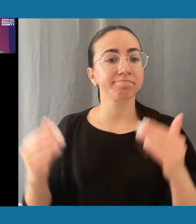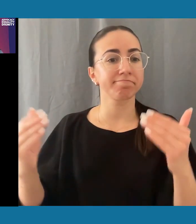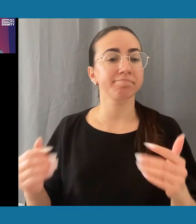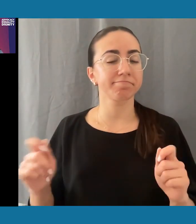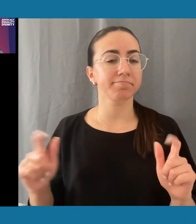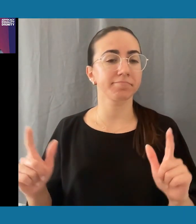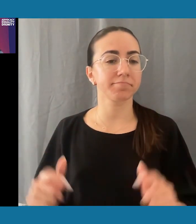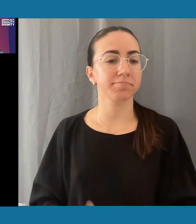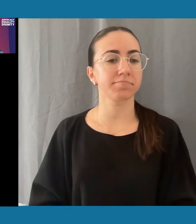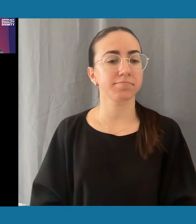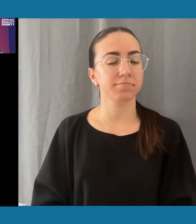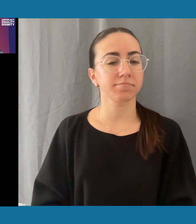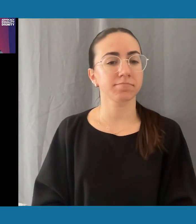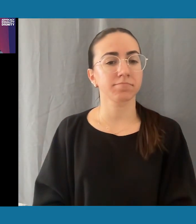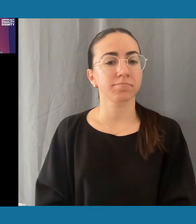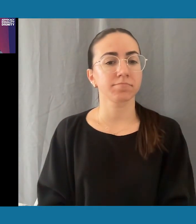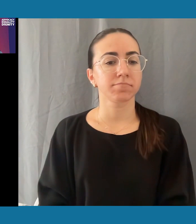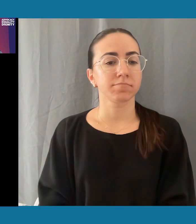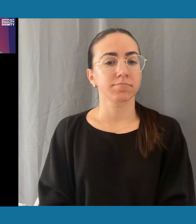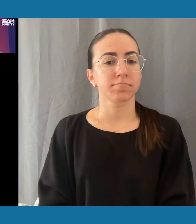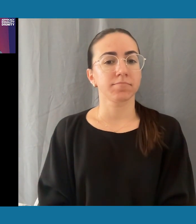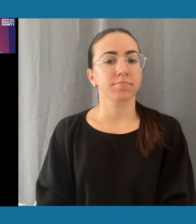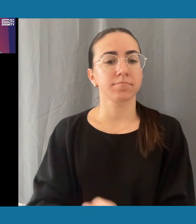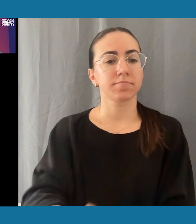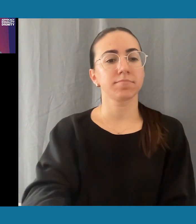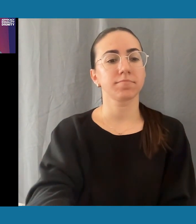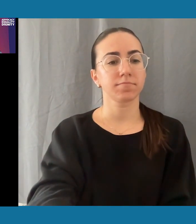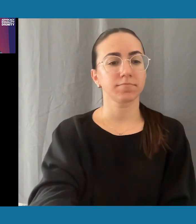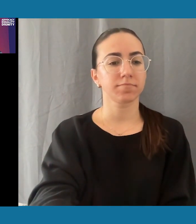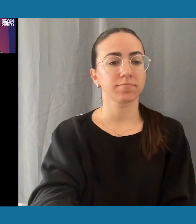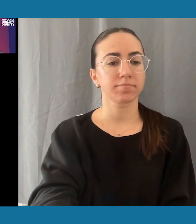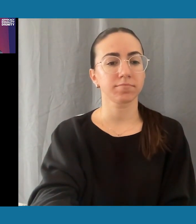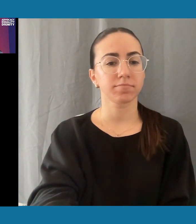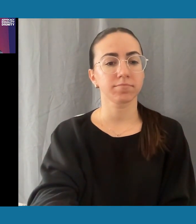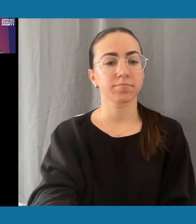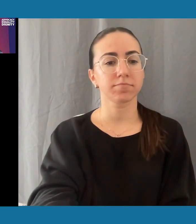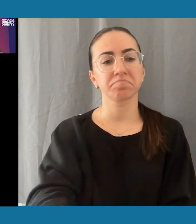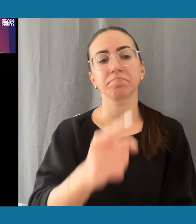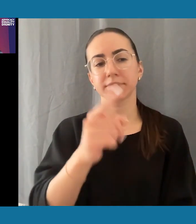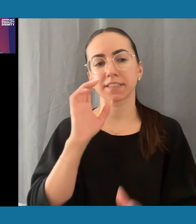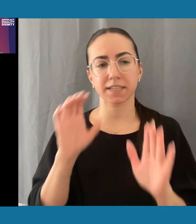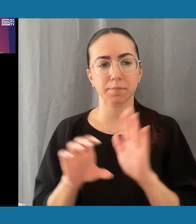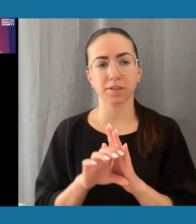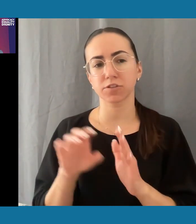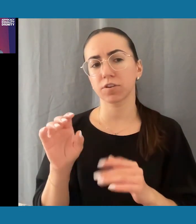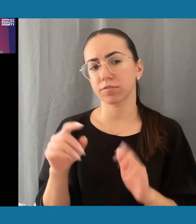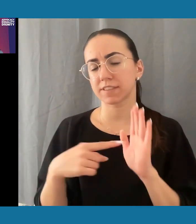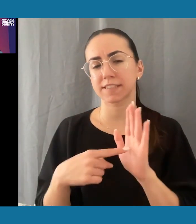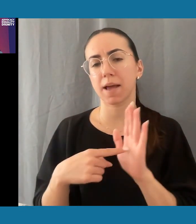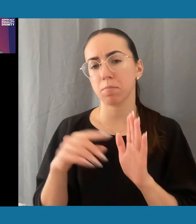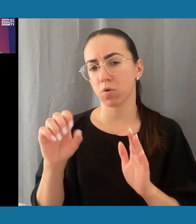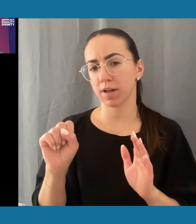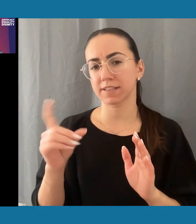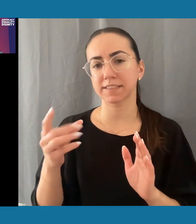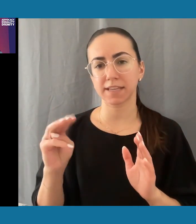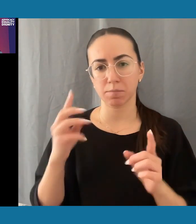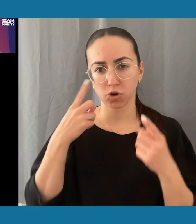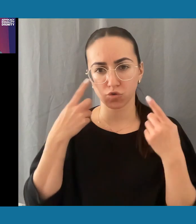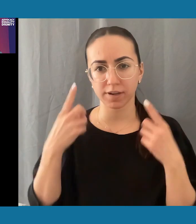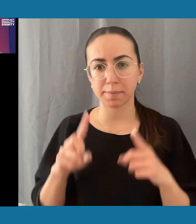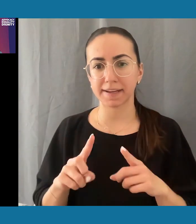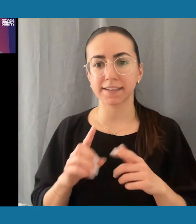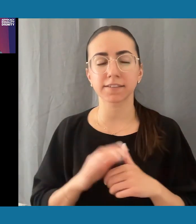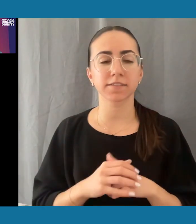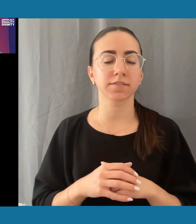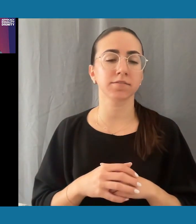So on this slide, we have an image of a sample SDM agreement. This is just to show like what they